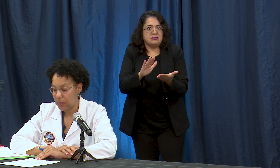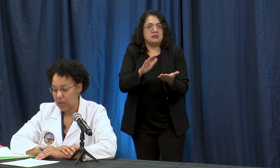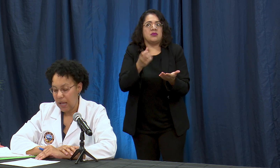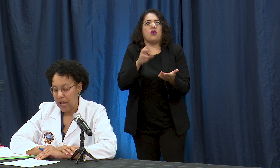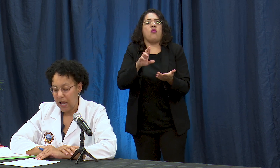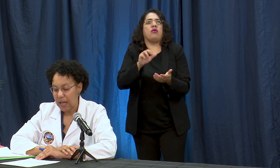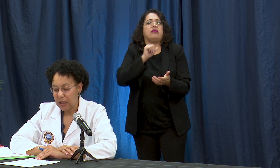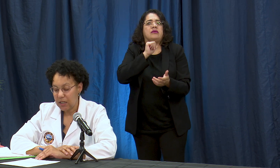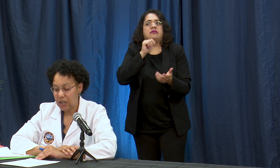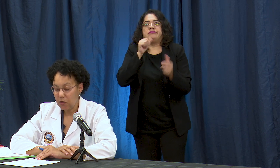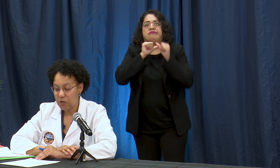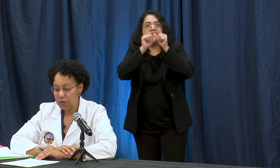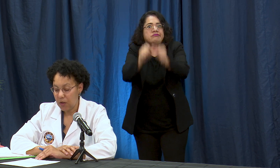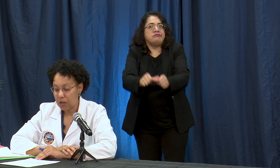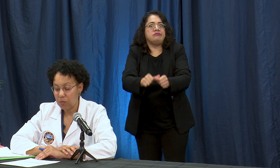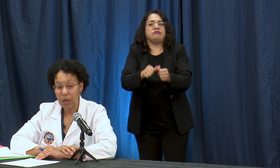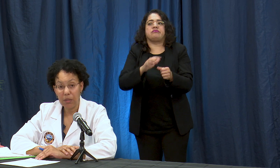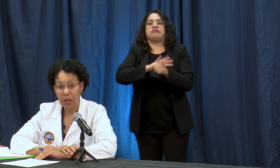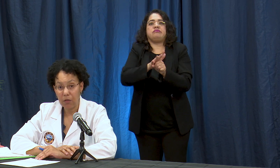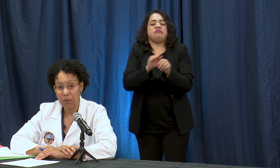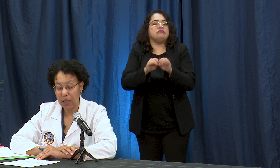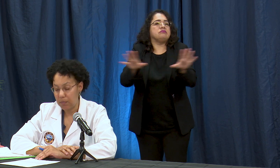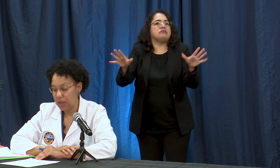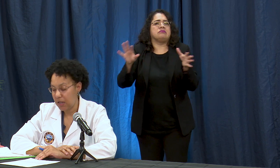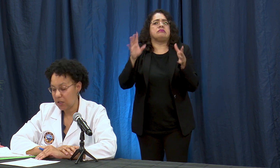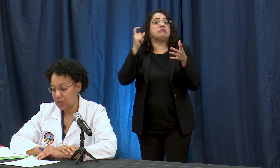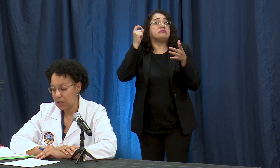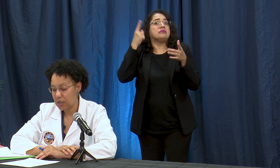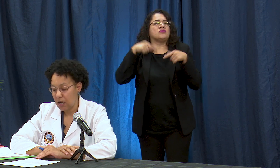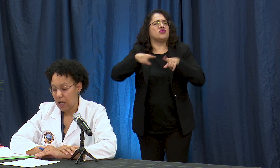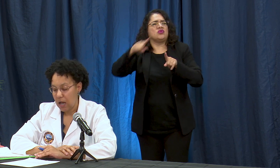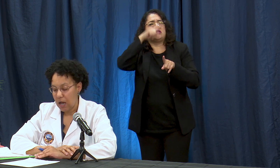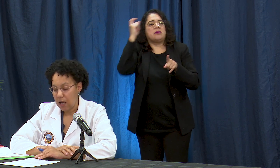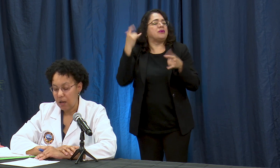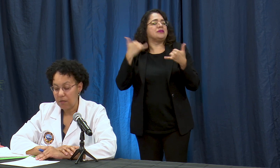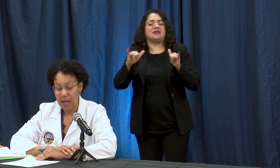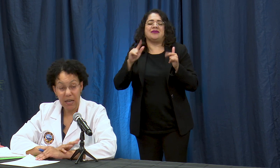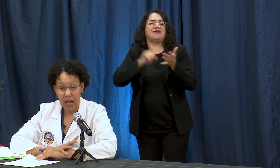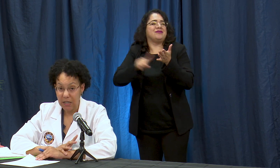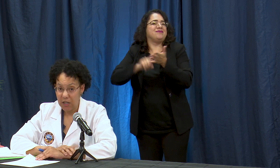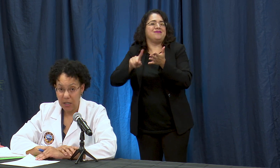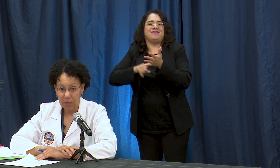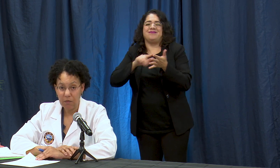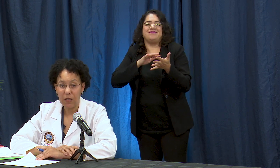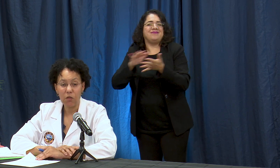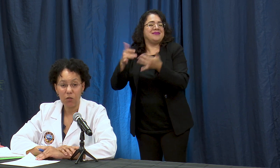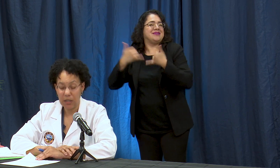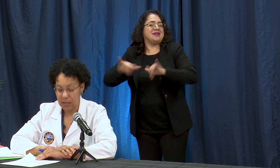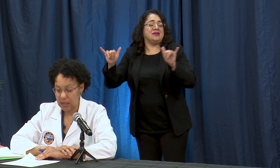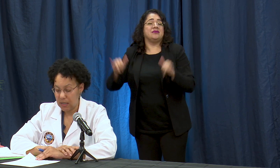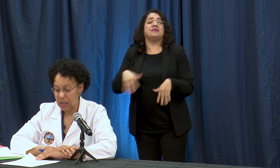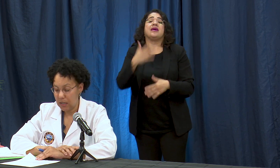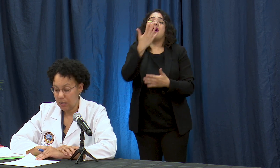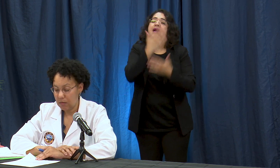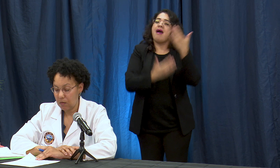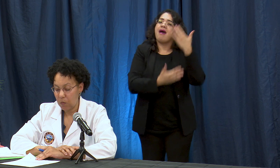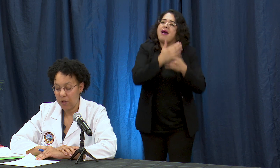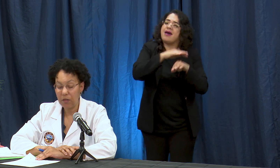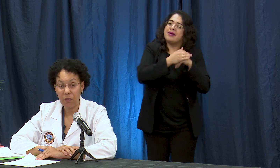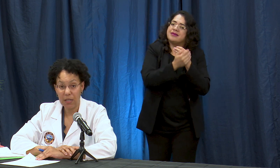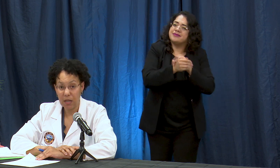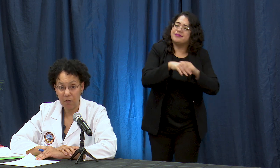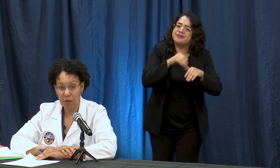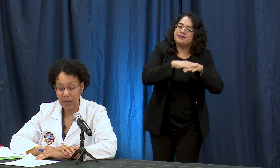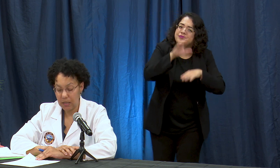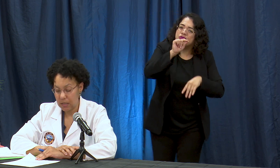fall, and continue to follow public health recommendations of hand hygiene, physical distancing,